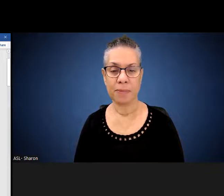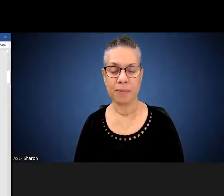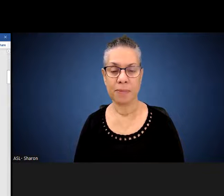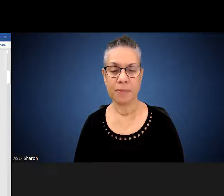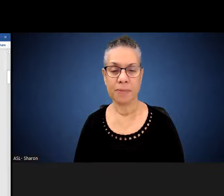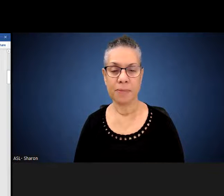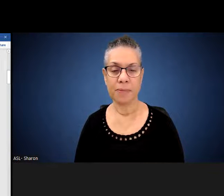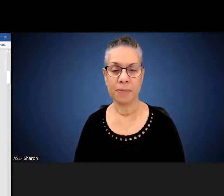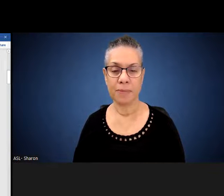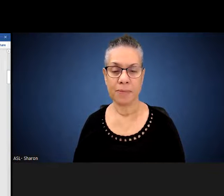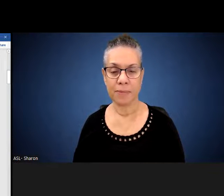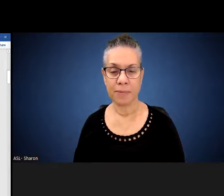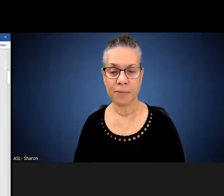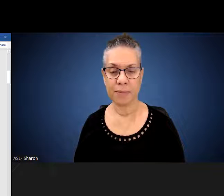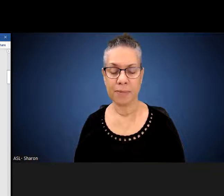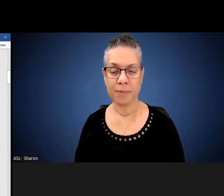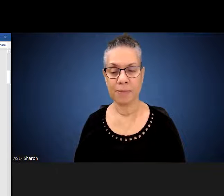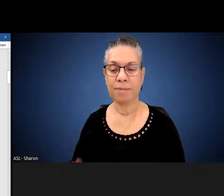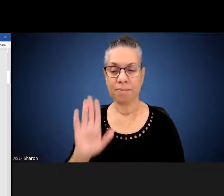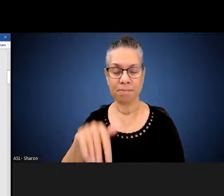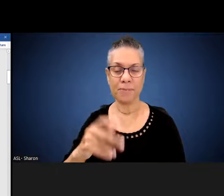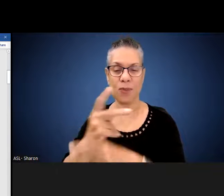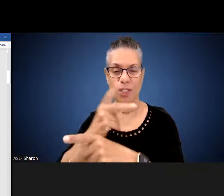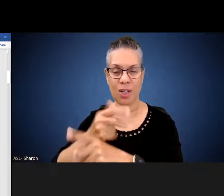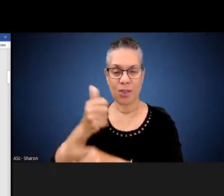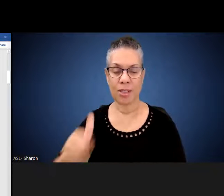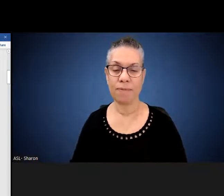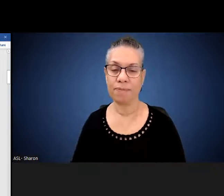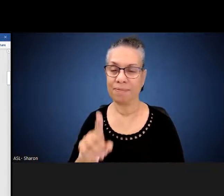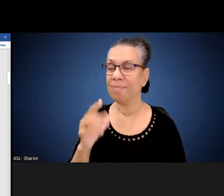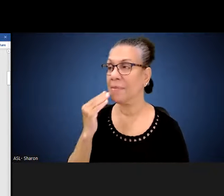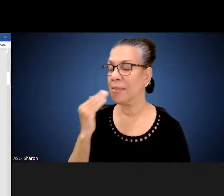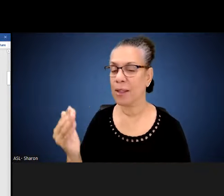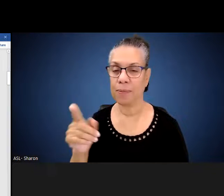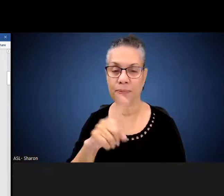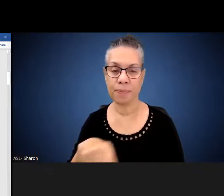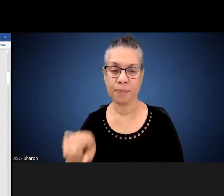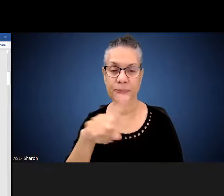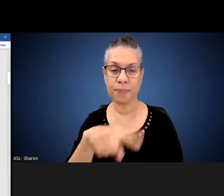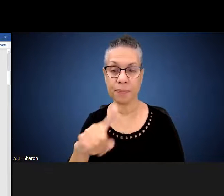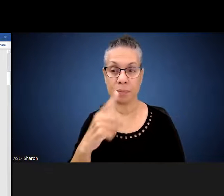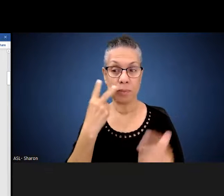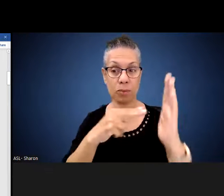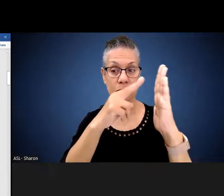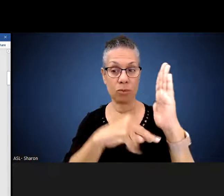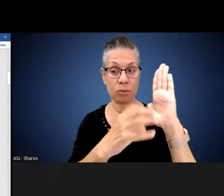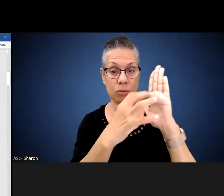Arish, at the bottom right, you should be able to zoom in. Oh, you figured it out. So right here, thank you. Mhm. So right here, we've got,